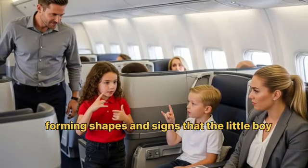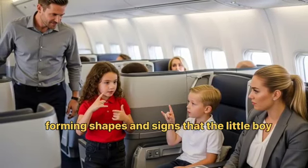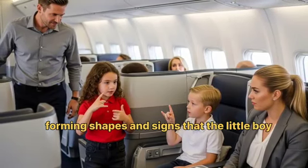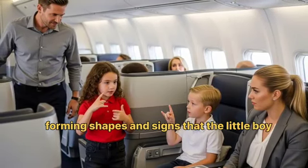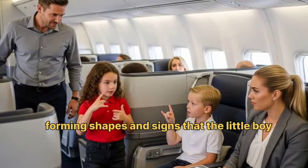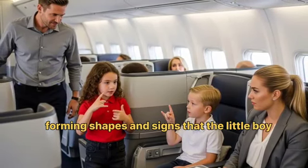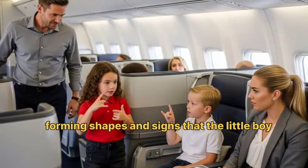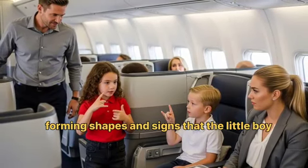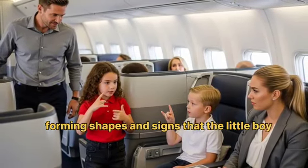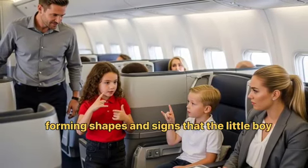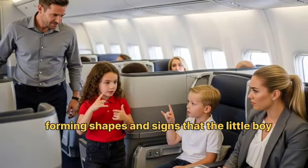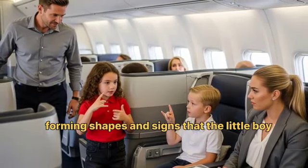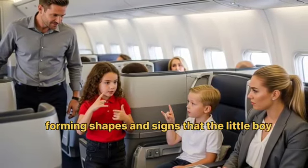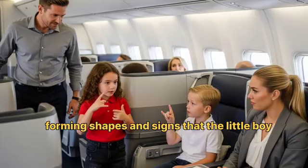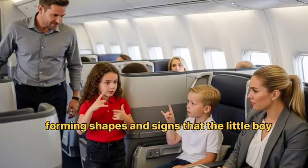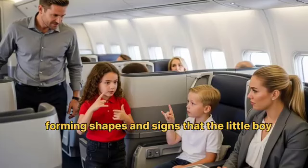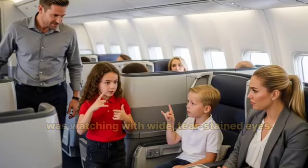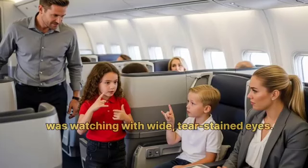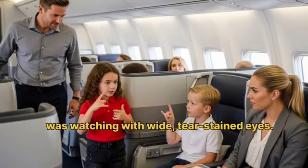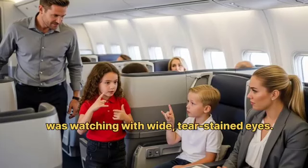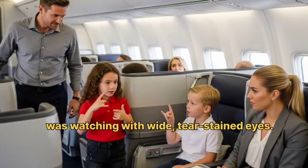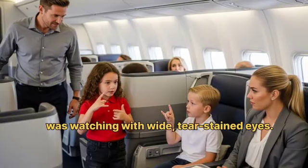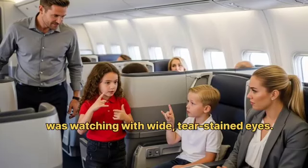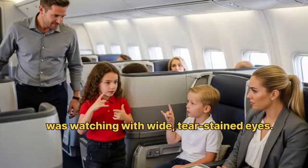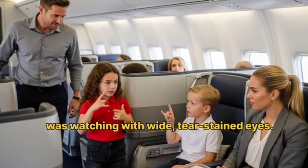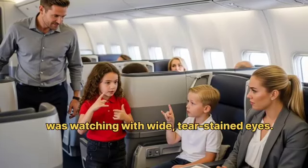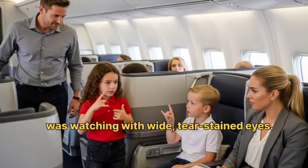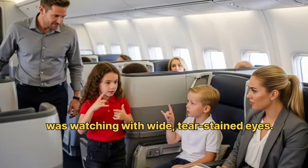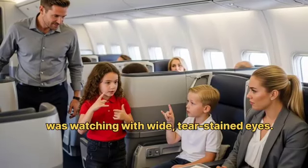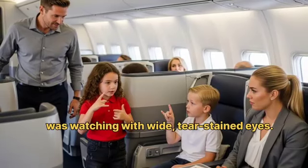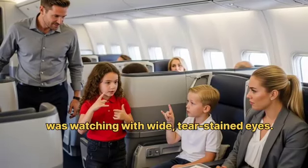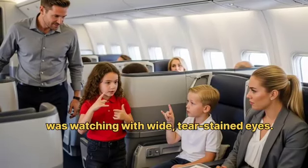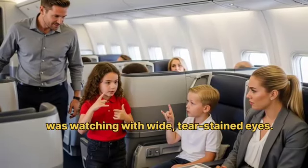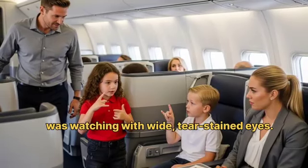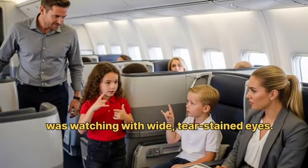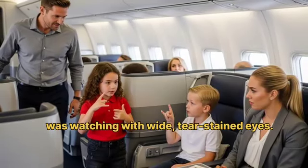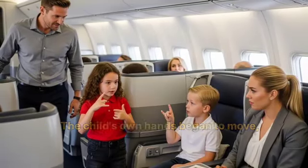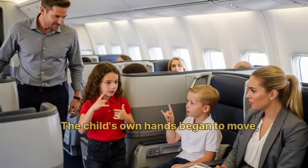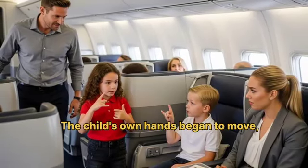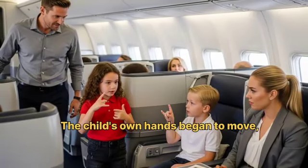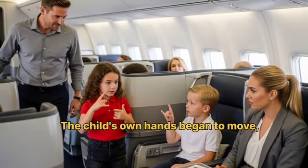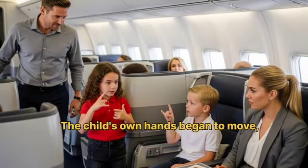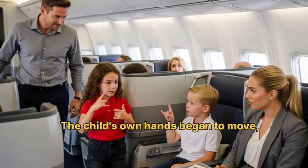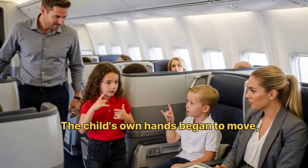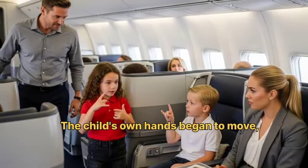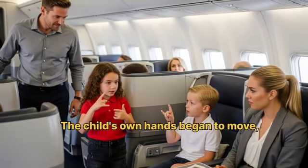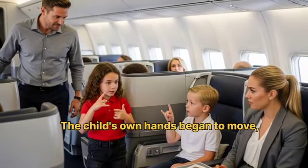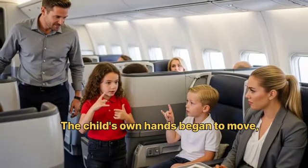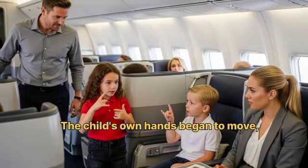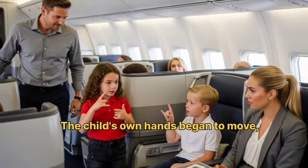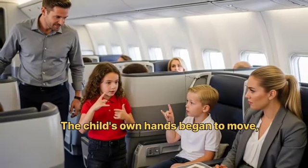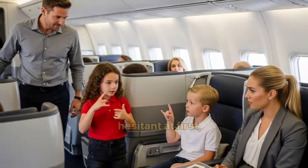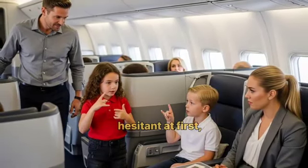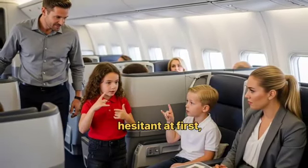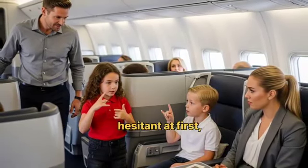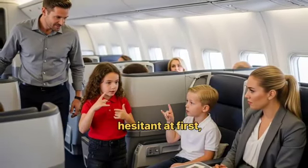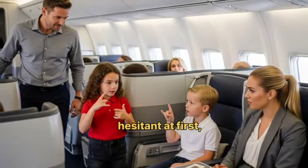shapes and signs that the little boy was watching with wide, tear-stained eyes. The child's own hands began to move, hesitant